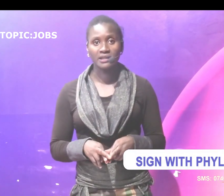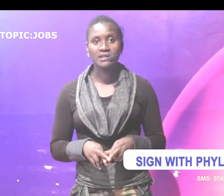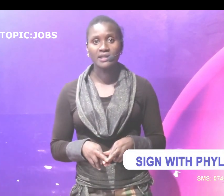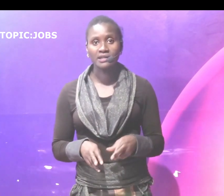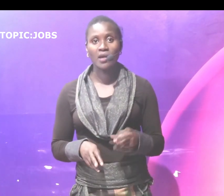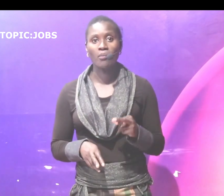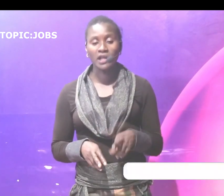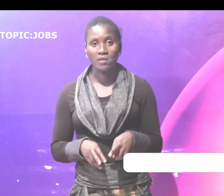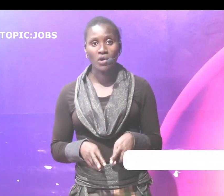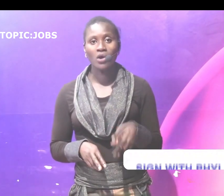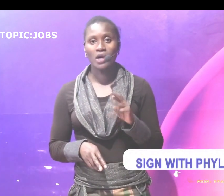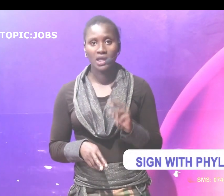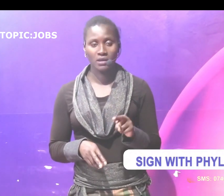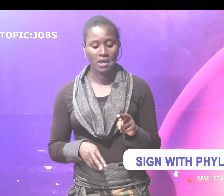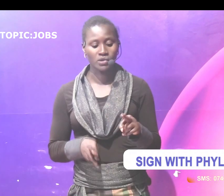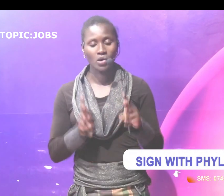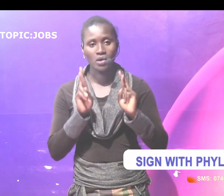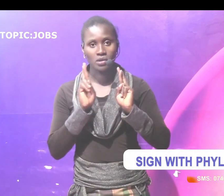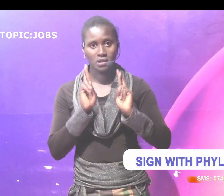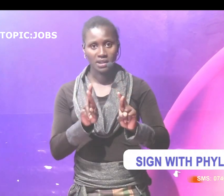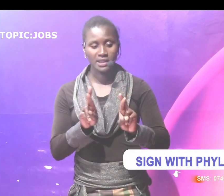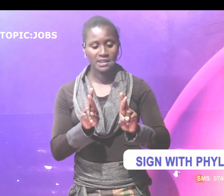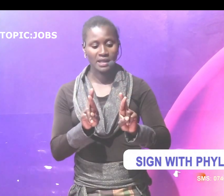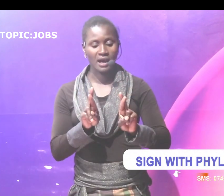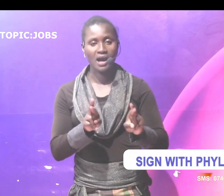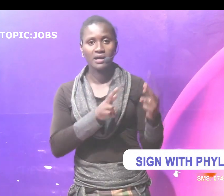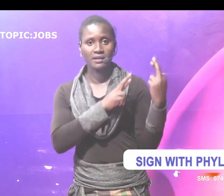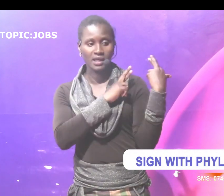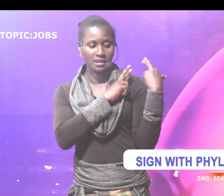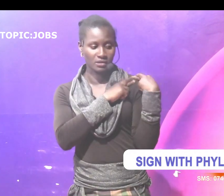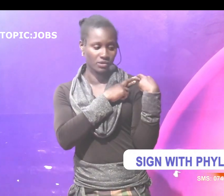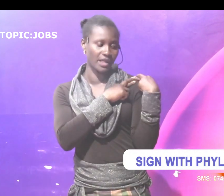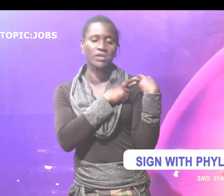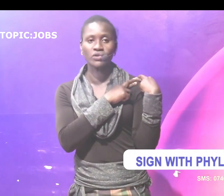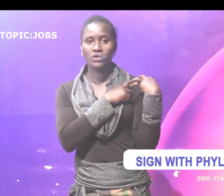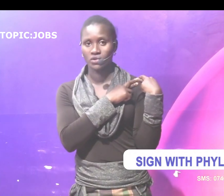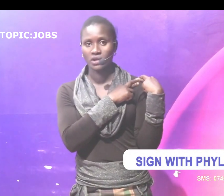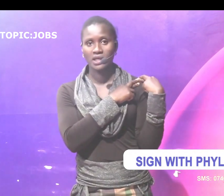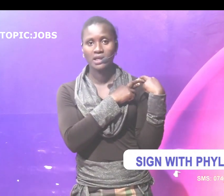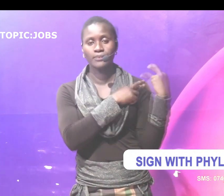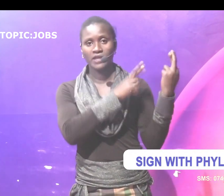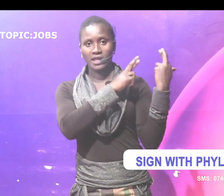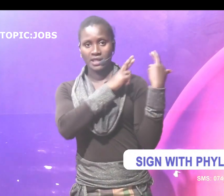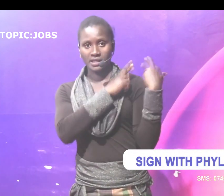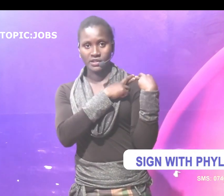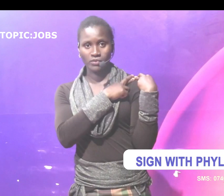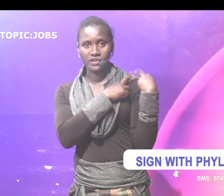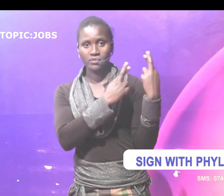just applicable anywhere. So this is letter R, and then you tap it on your shoulder here. Responsibility,